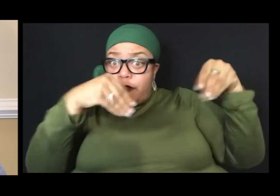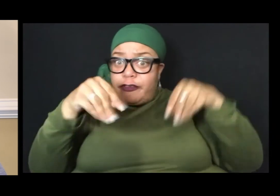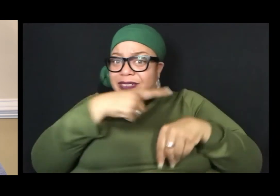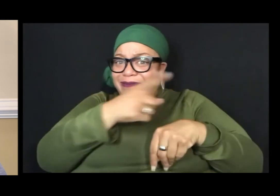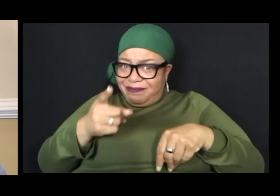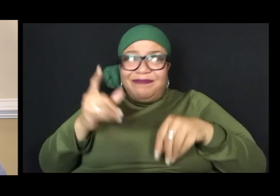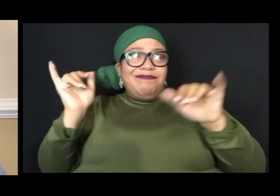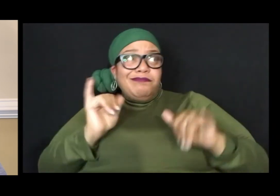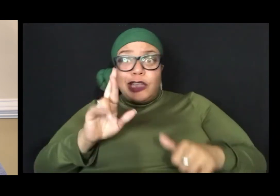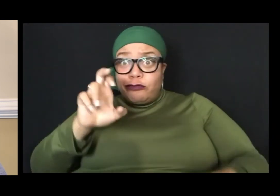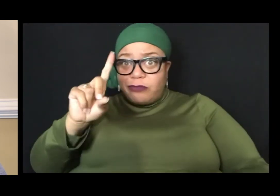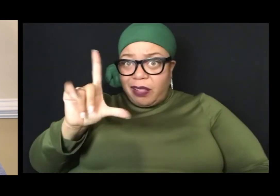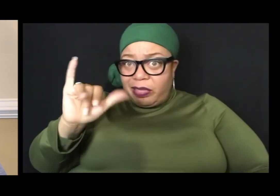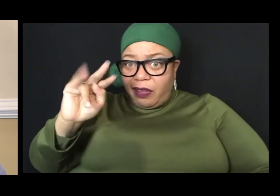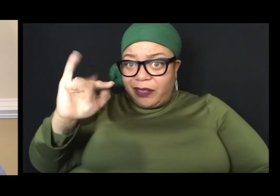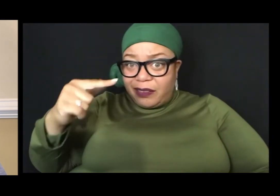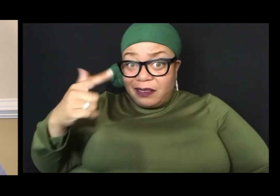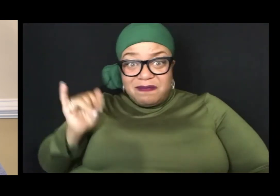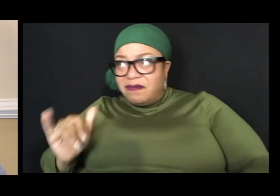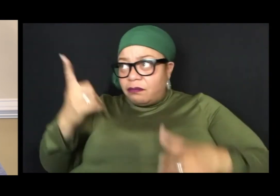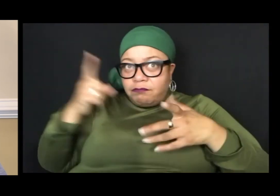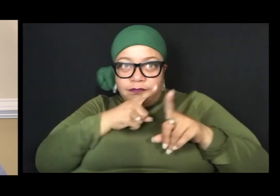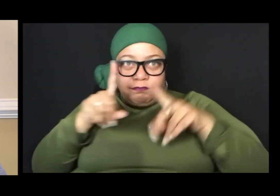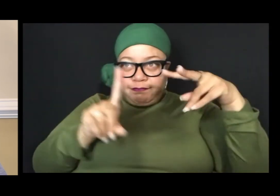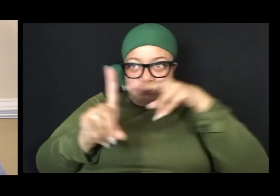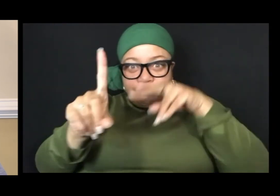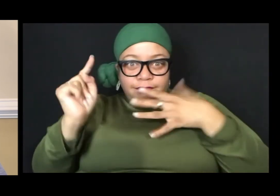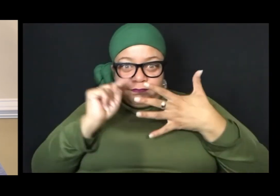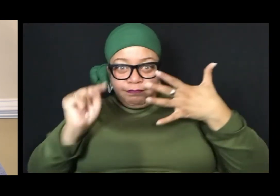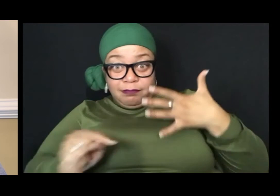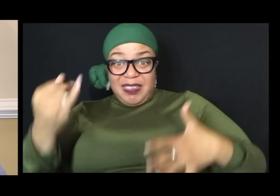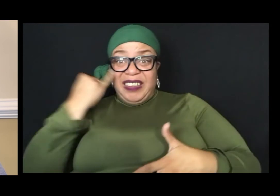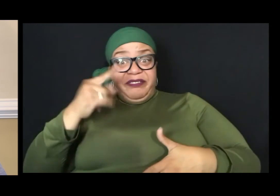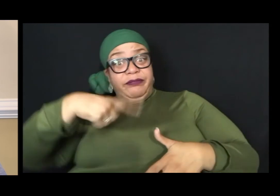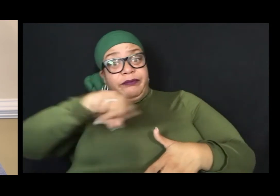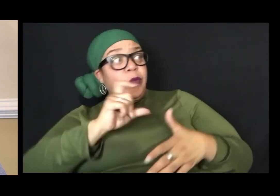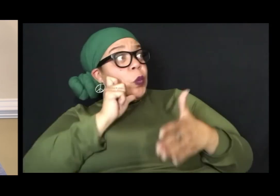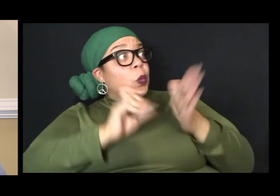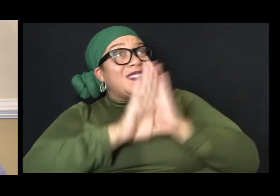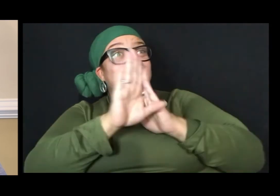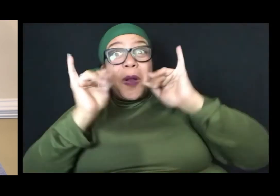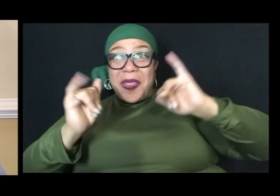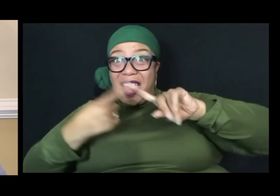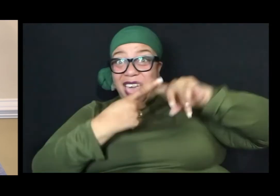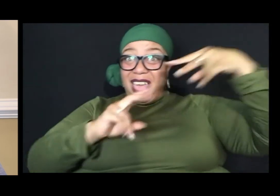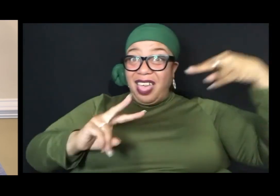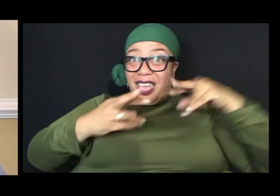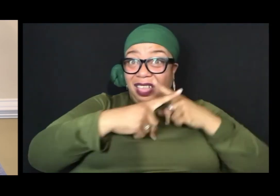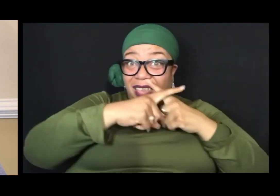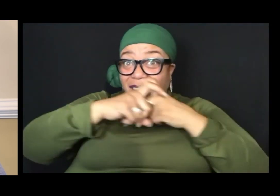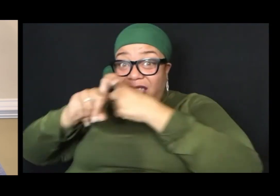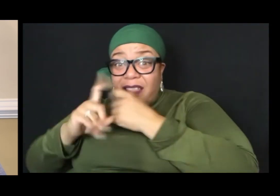lending, and blockbusting. If those who are developing the algorithms and technological systems